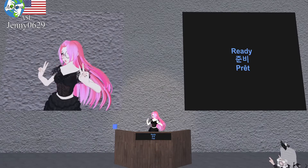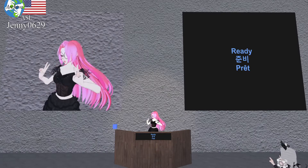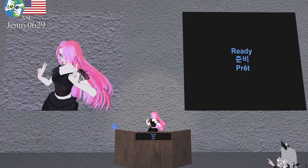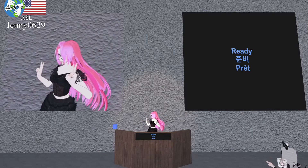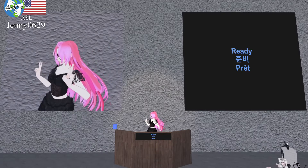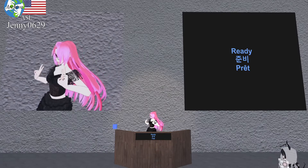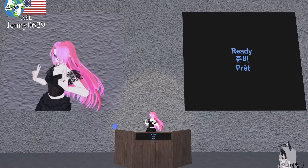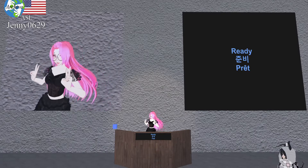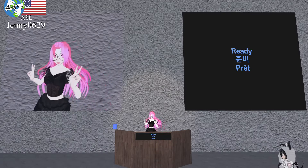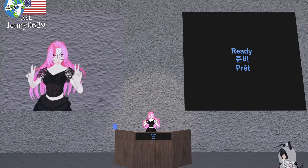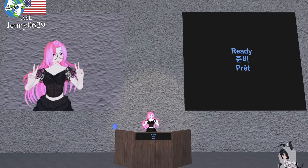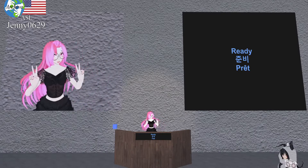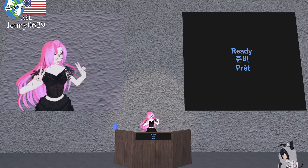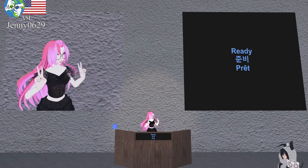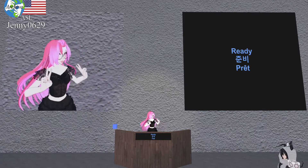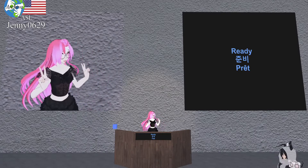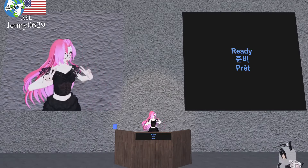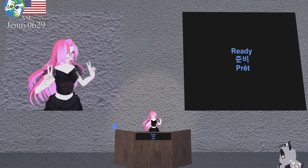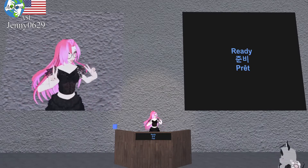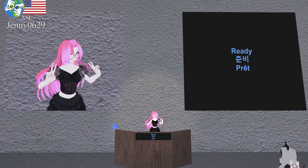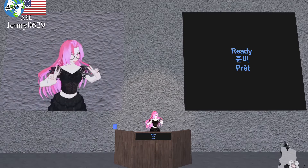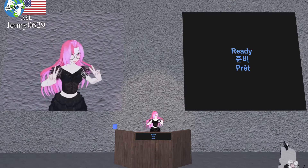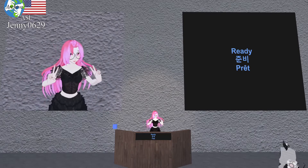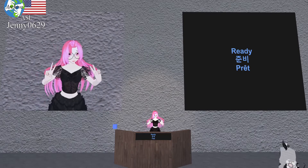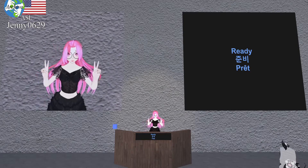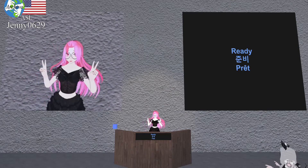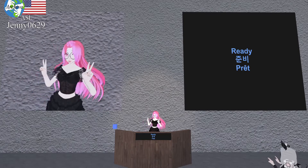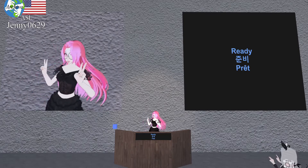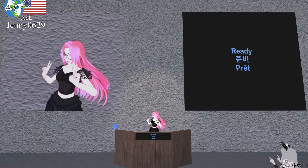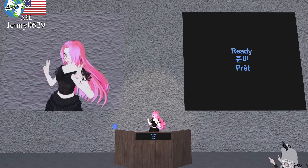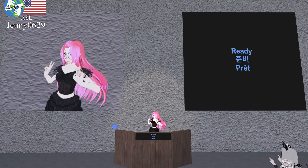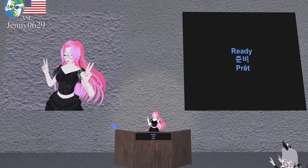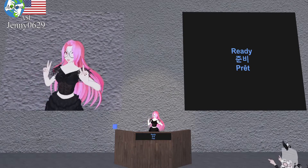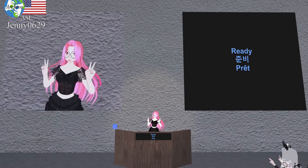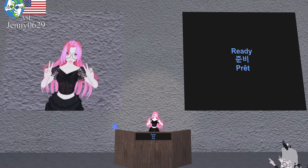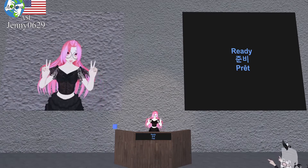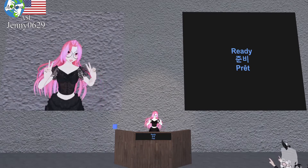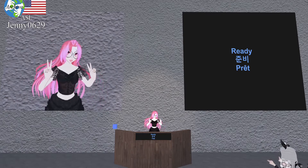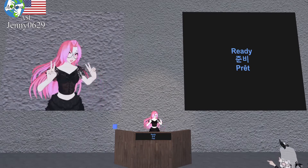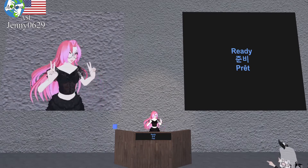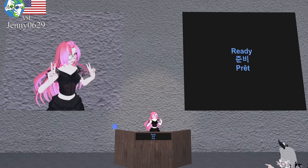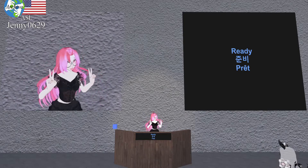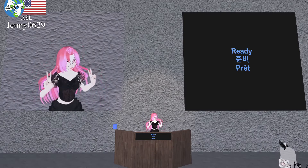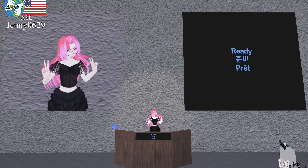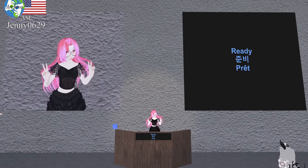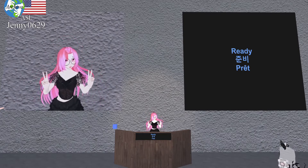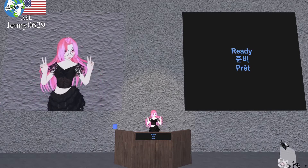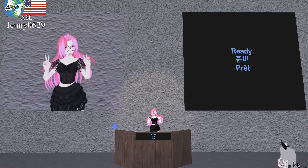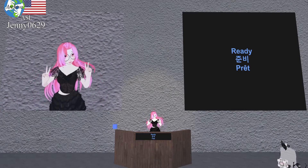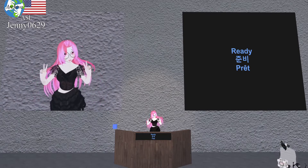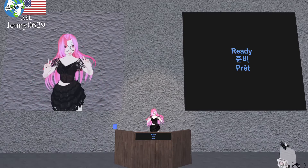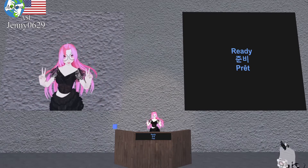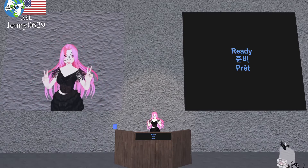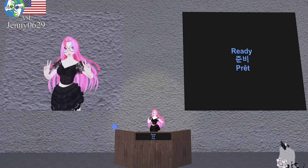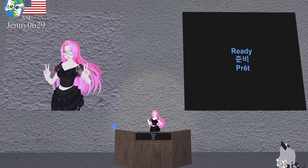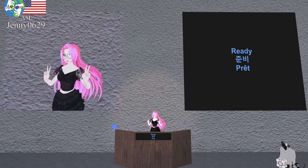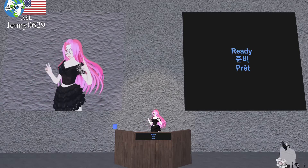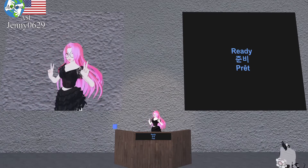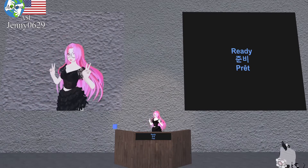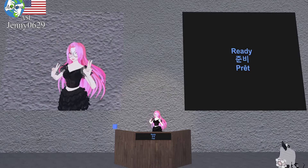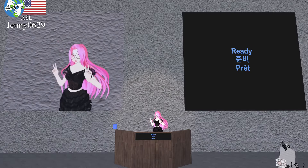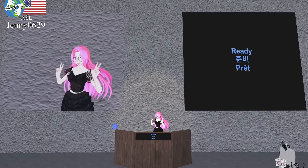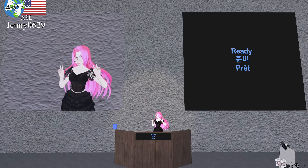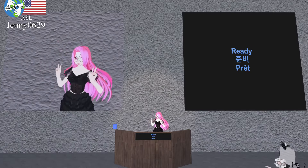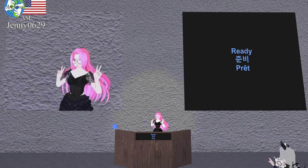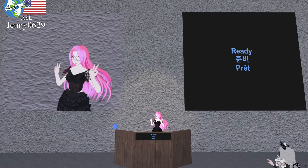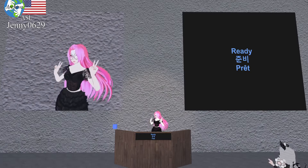the general version of ready. Could be ready in any context, right? So you're just kind of shaking them next to you, like you're so ready, you're excited,